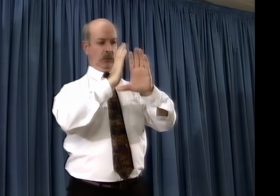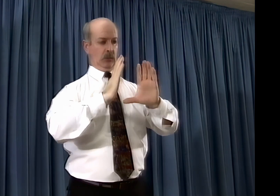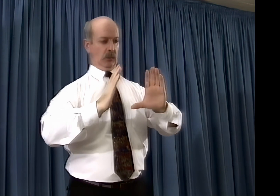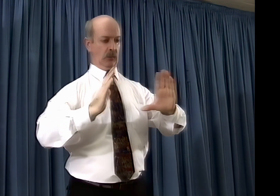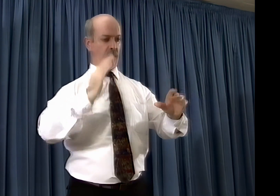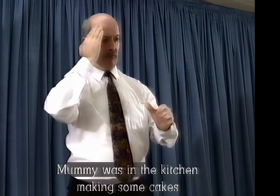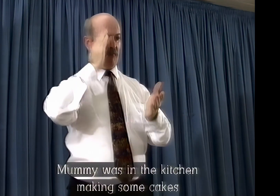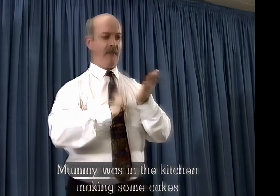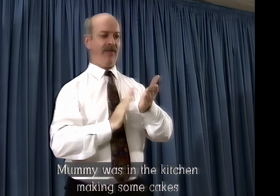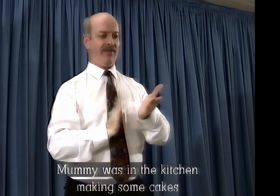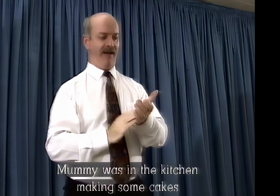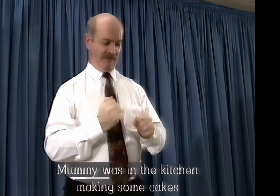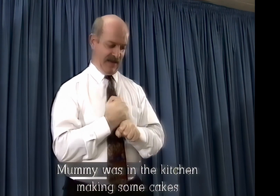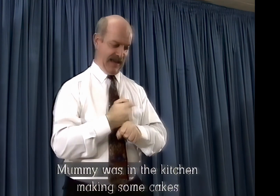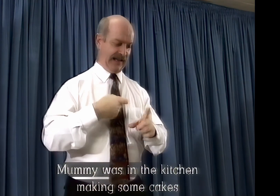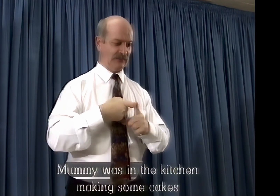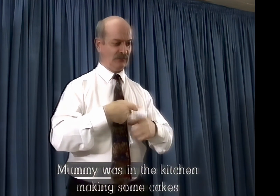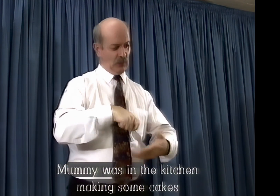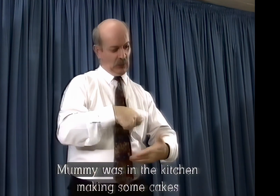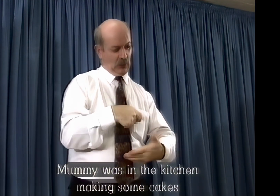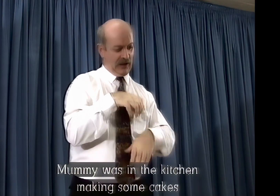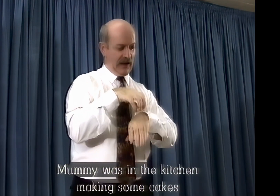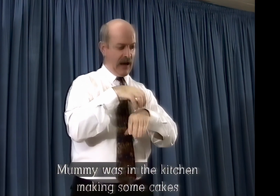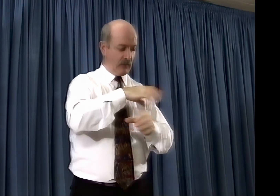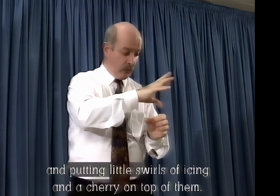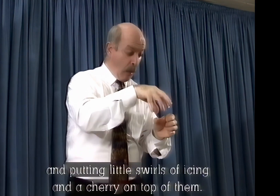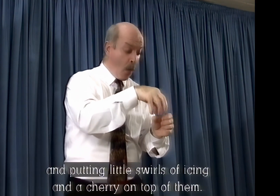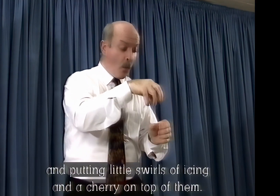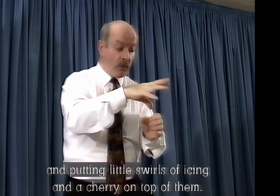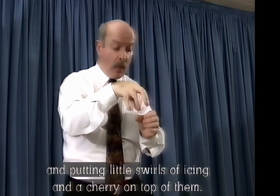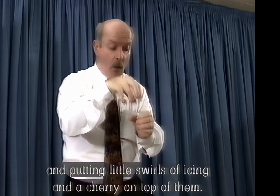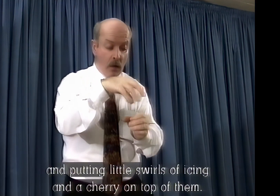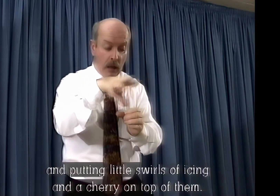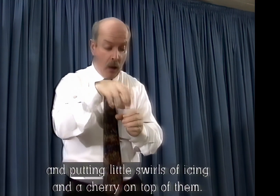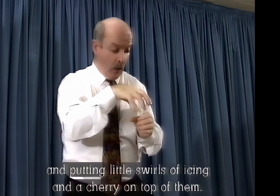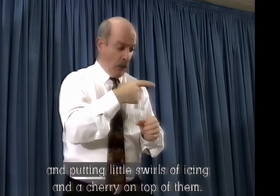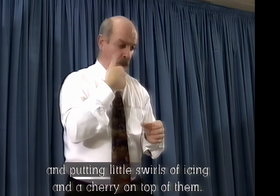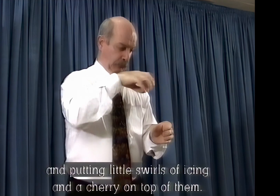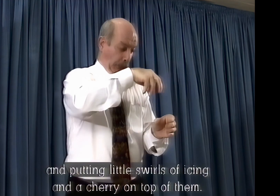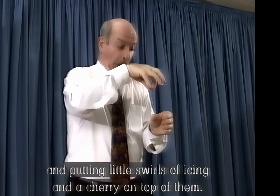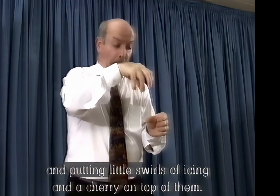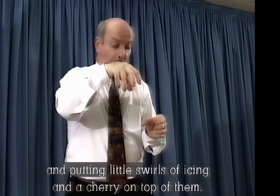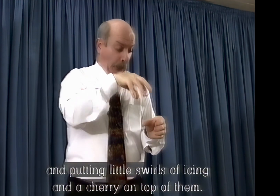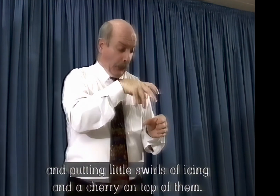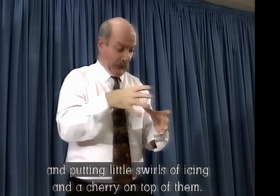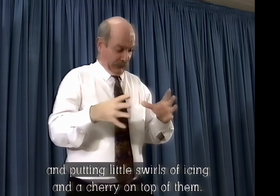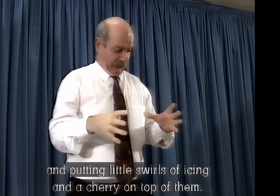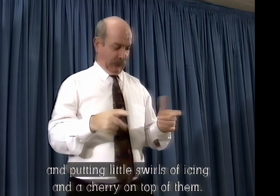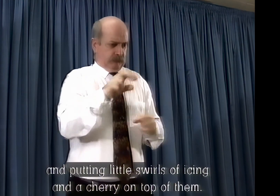Little Red Riding Hood. Mummy was in the kitchen making some cakes and putting little swirls of icing on top of them, and then putting little